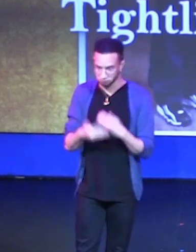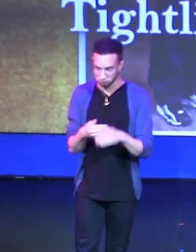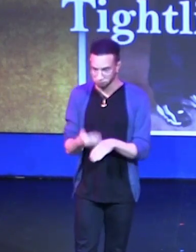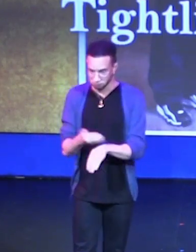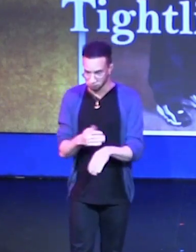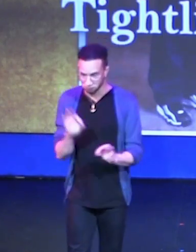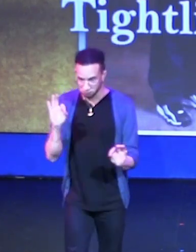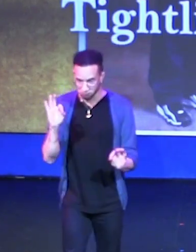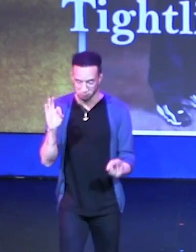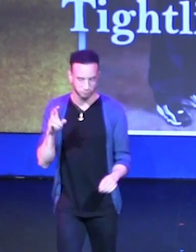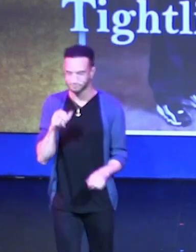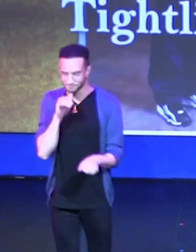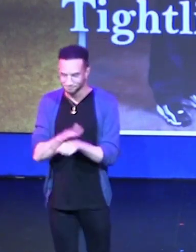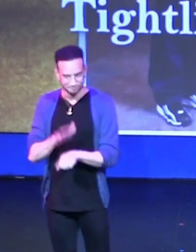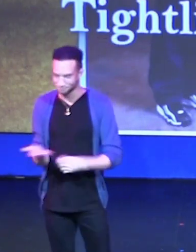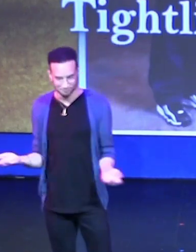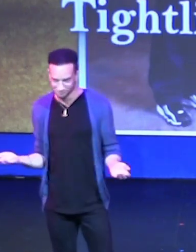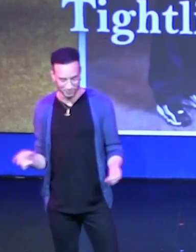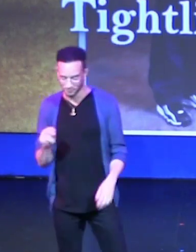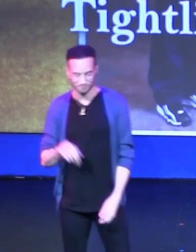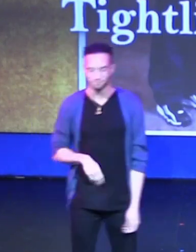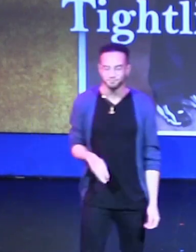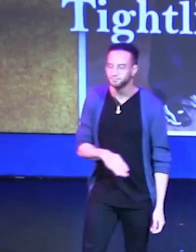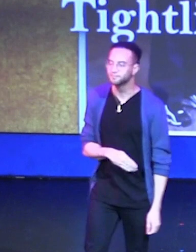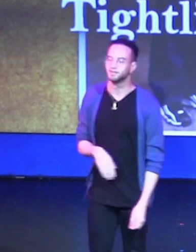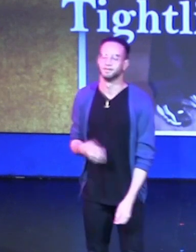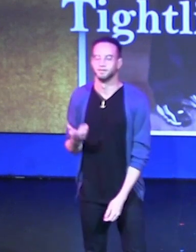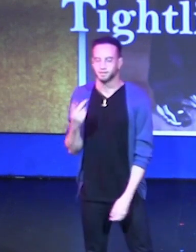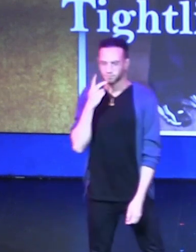That pretty much sums up my experience at the school.